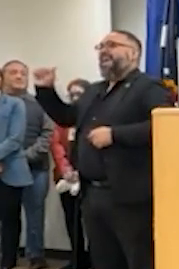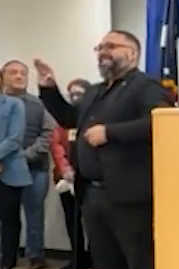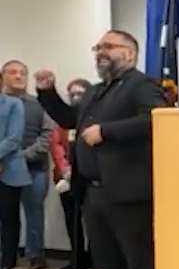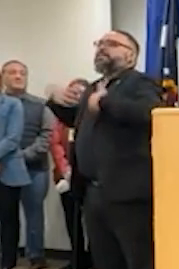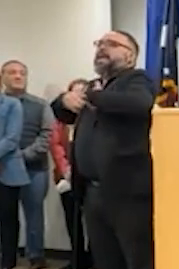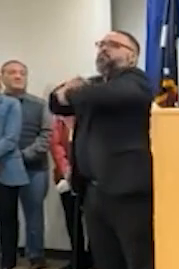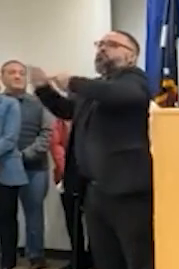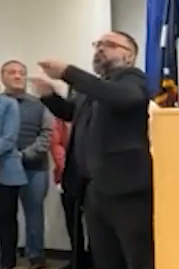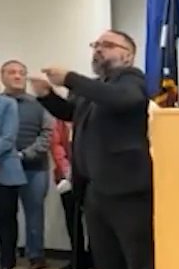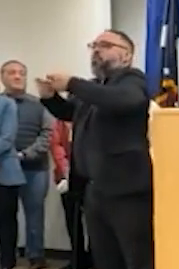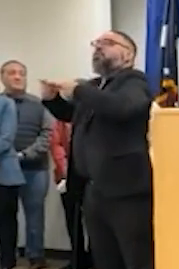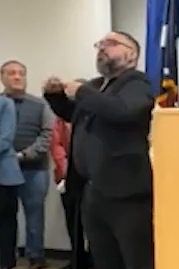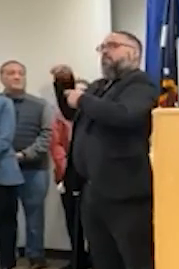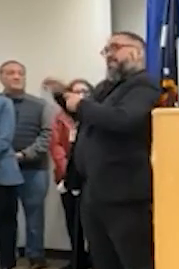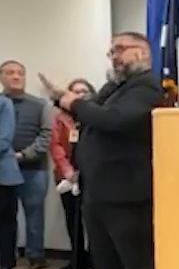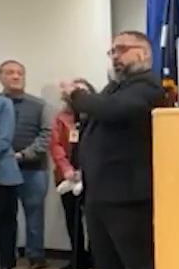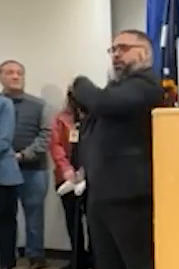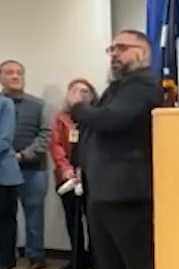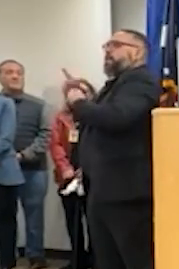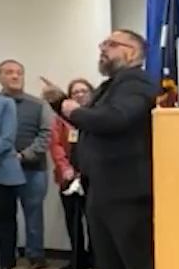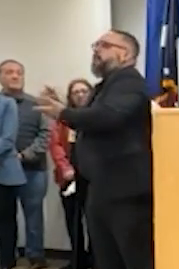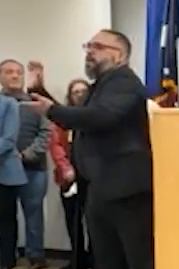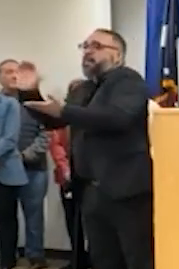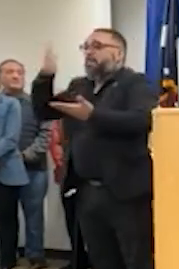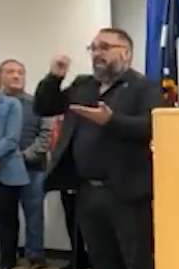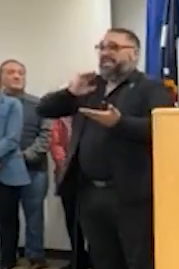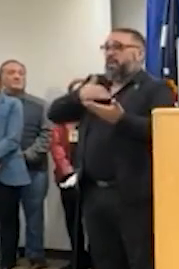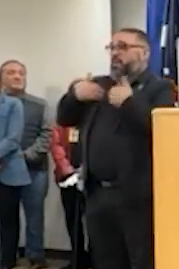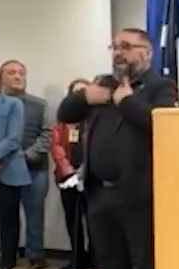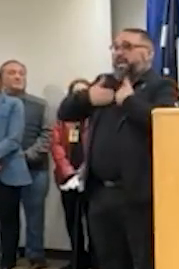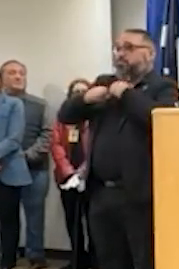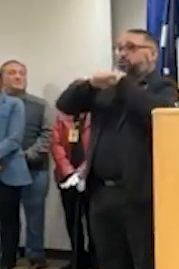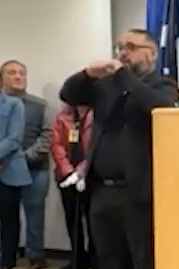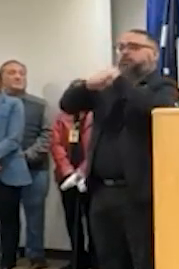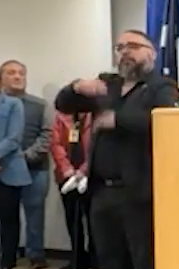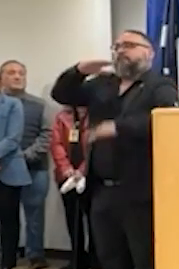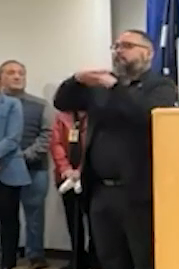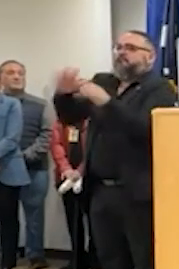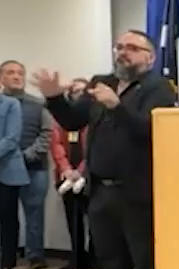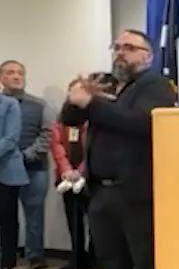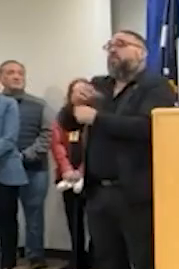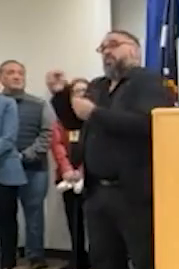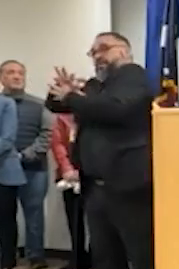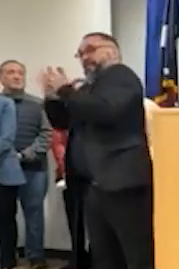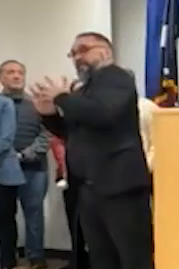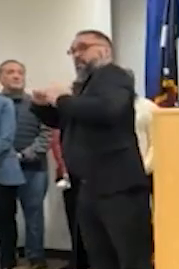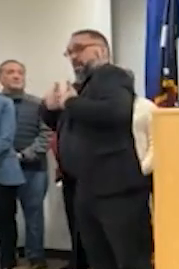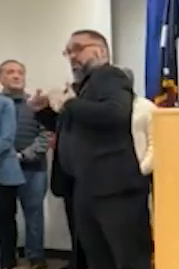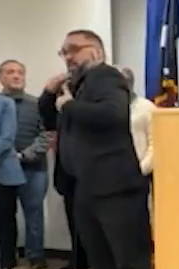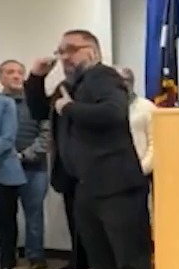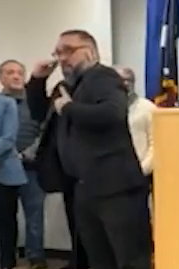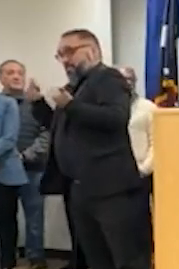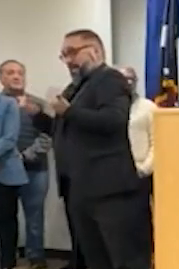just because, as you know, our shelters are pretty close to capacity. So several animals that needed a home during this period, and